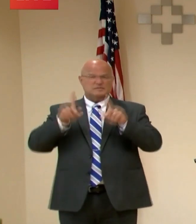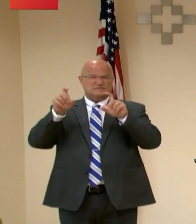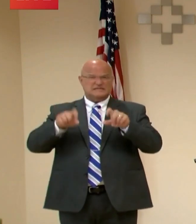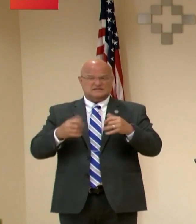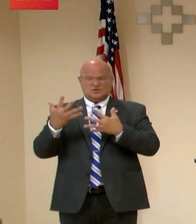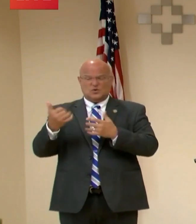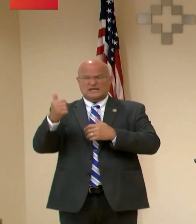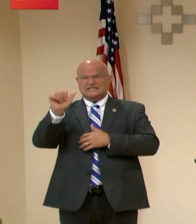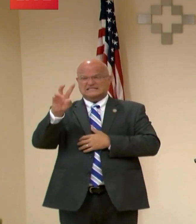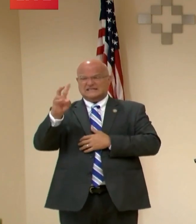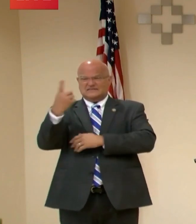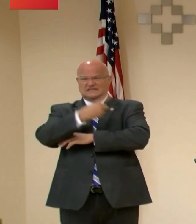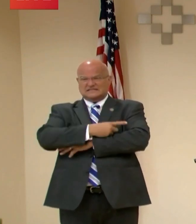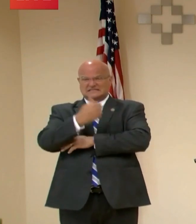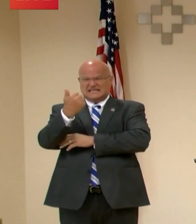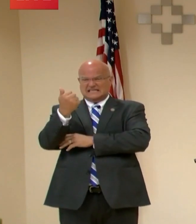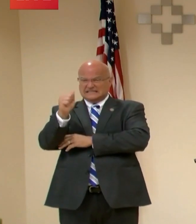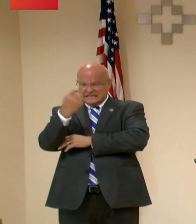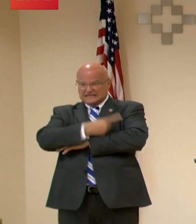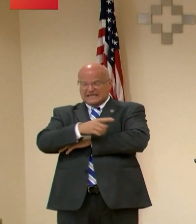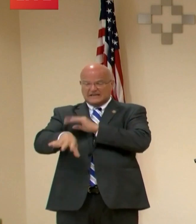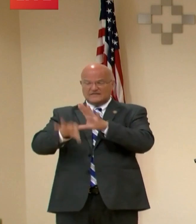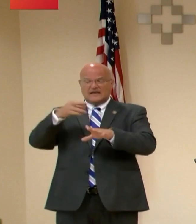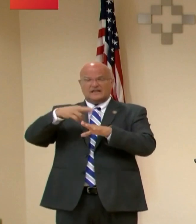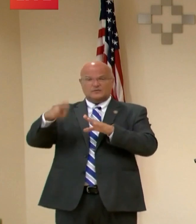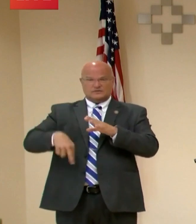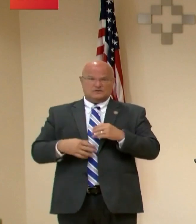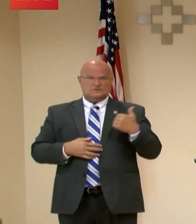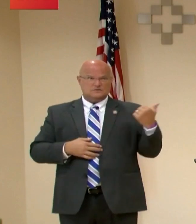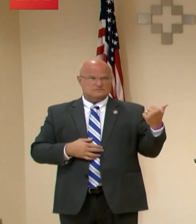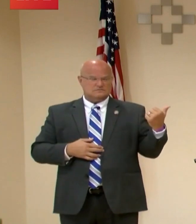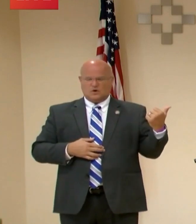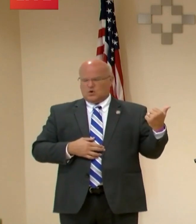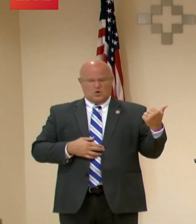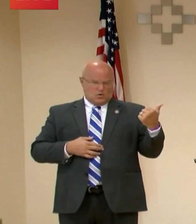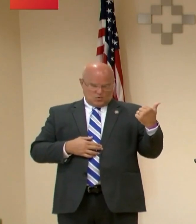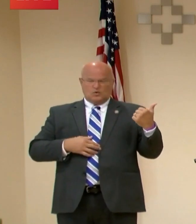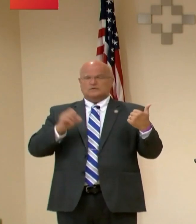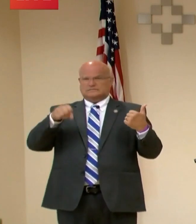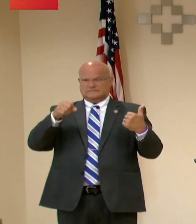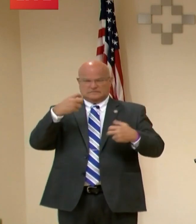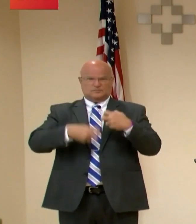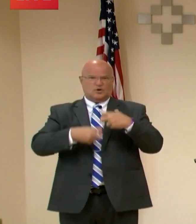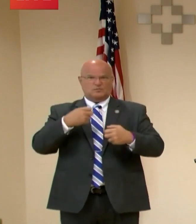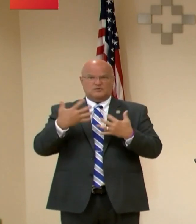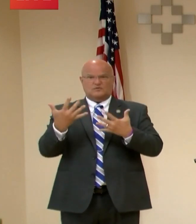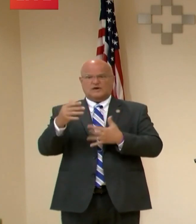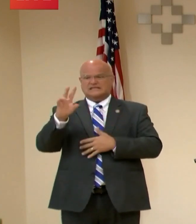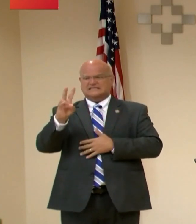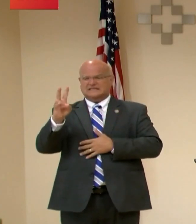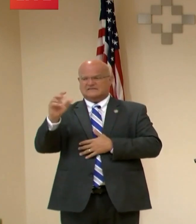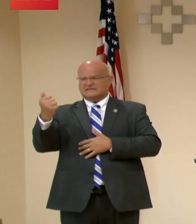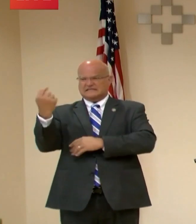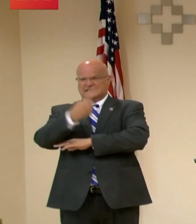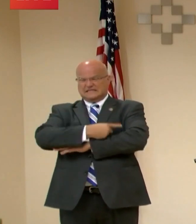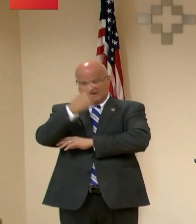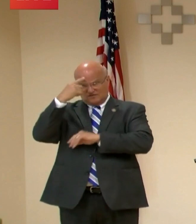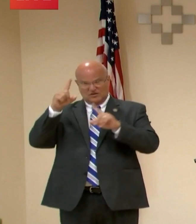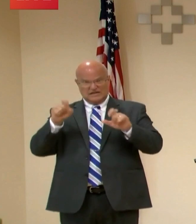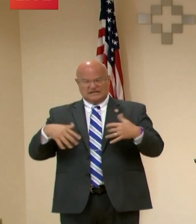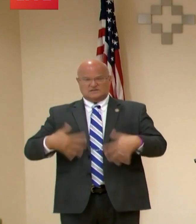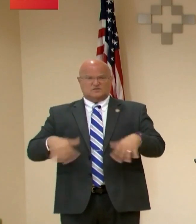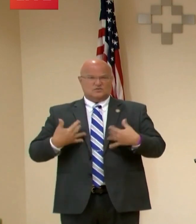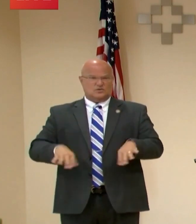wait 7 to 10 days to find out the results? Oh, it's hugely problematic if you have to wait 7 to 10 days for a